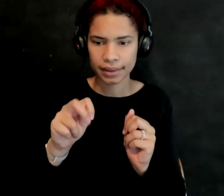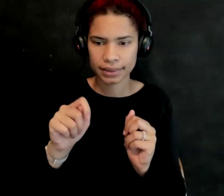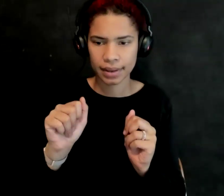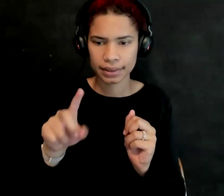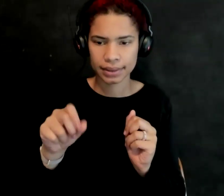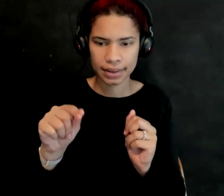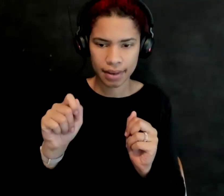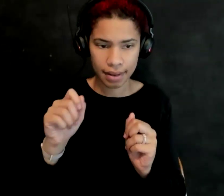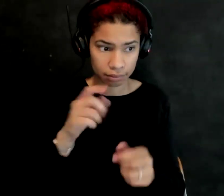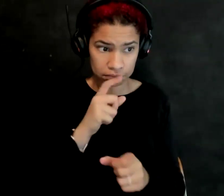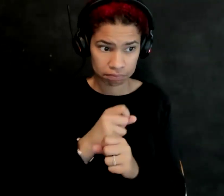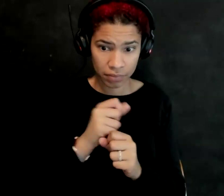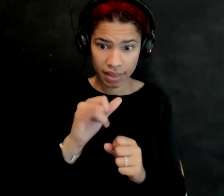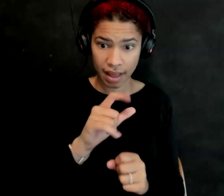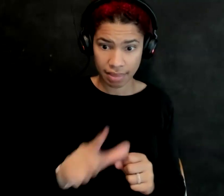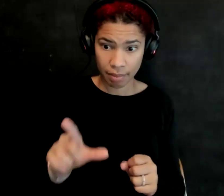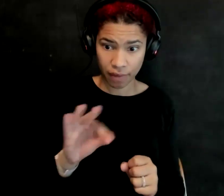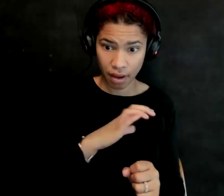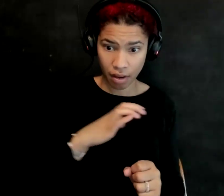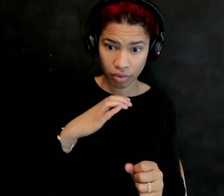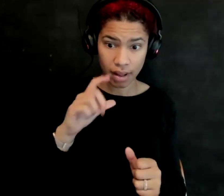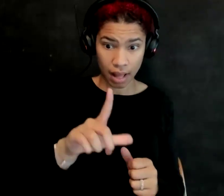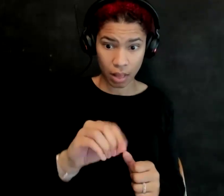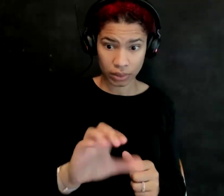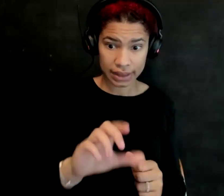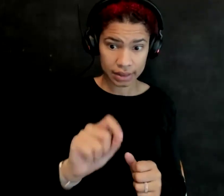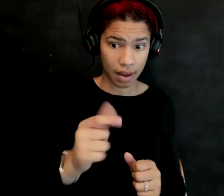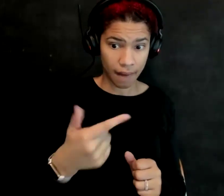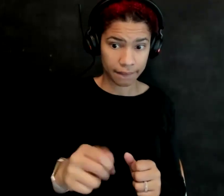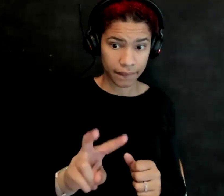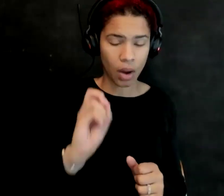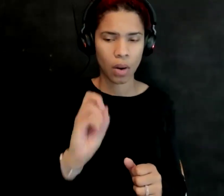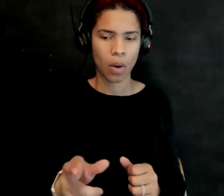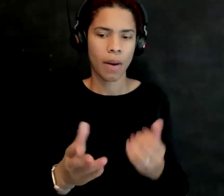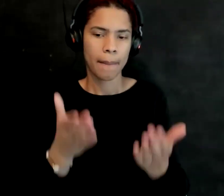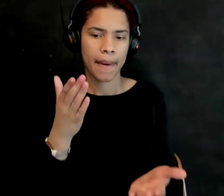this really Library of Congress? Is it loc.gov, or is it